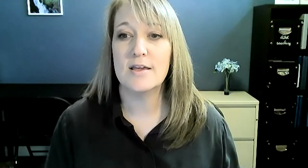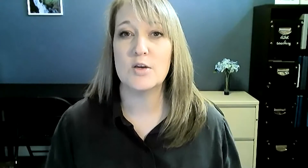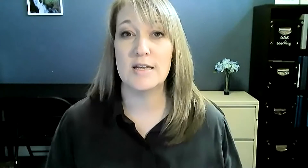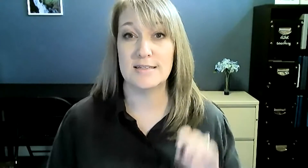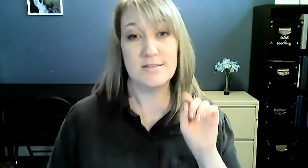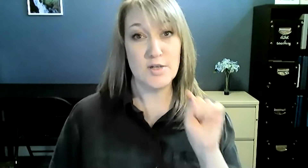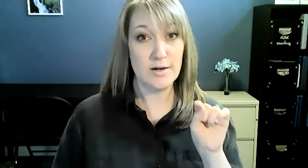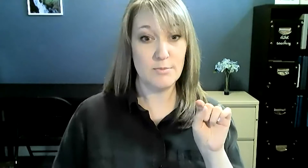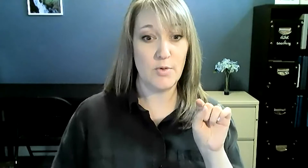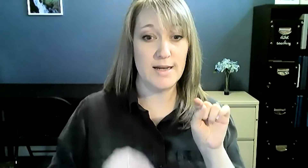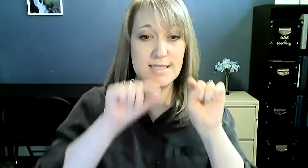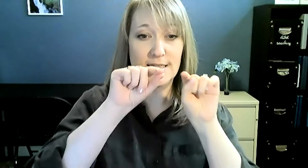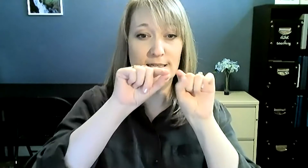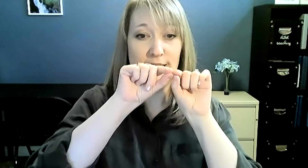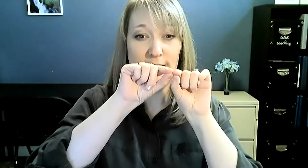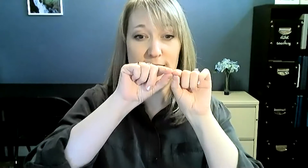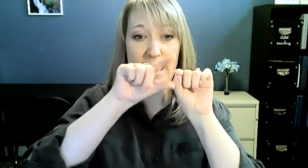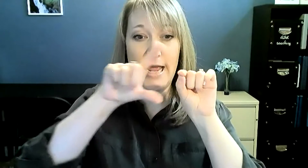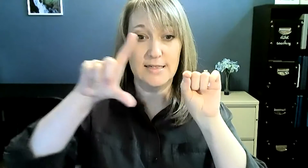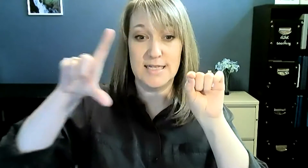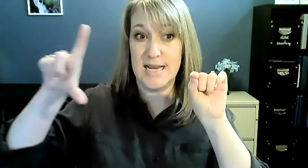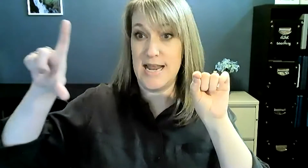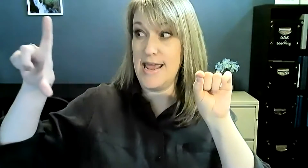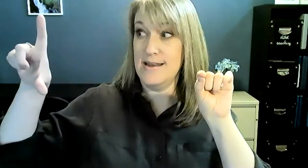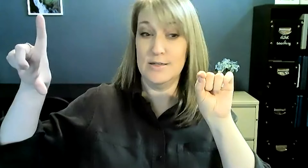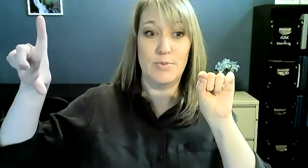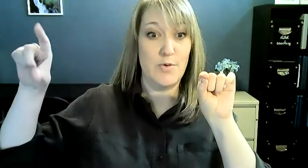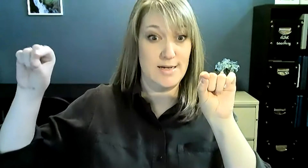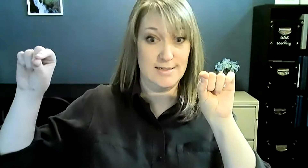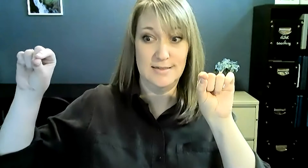you need a starting point and an end point.